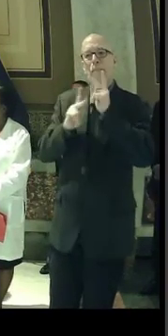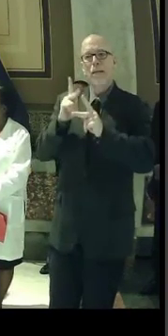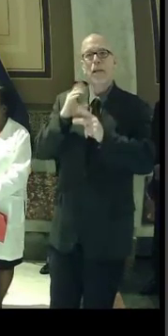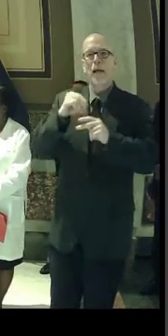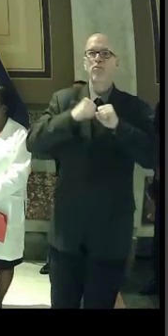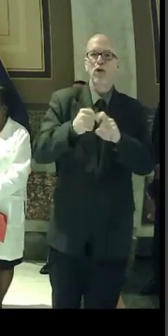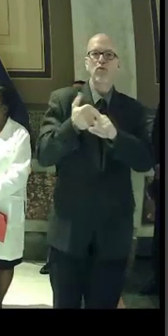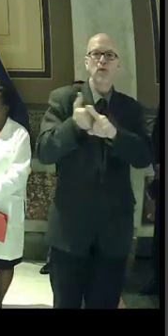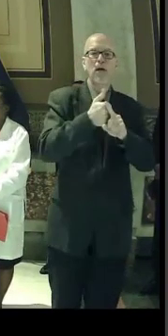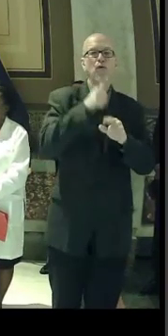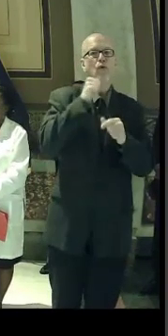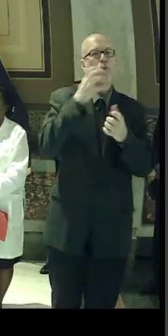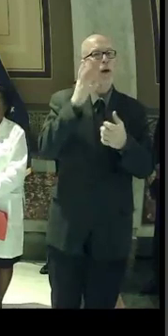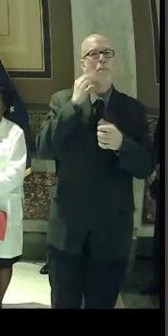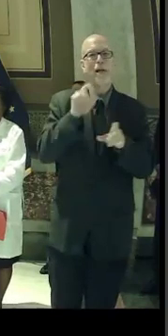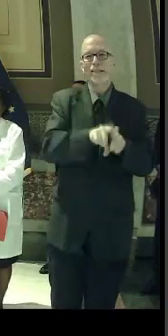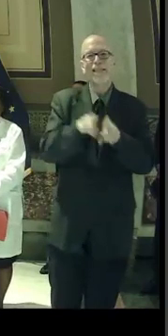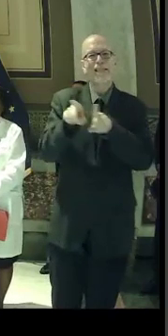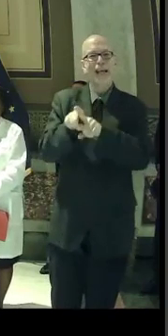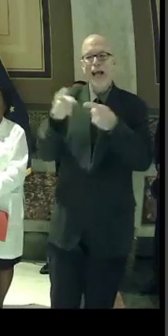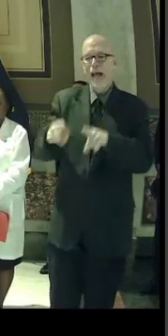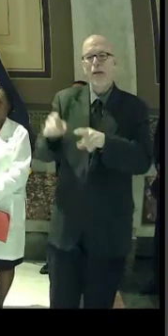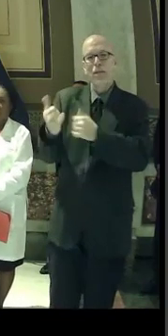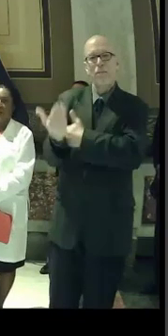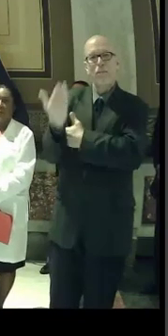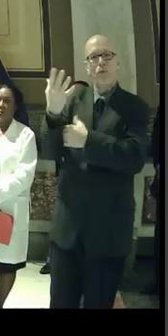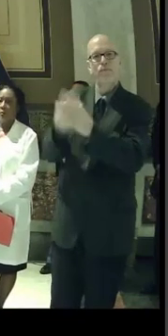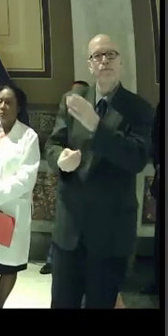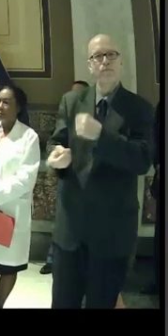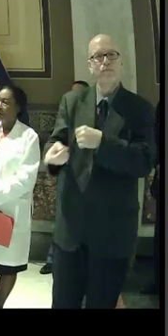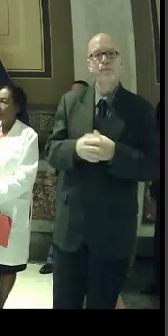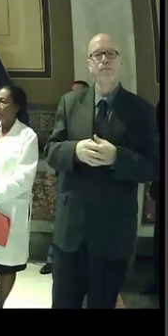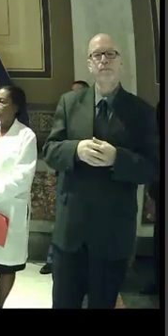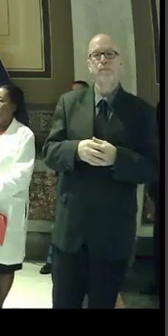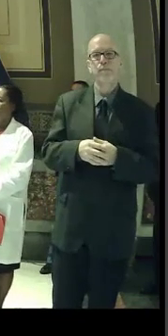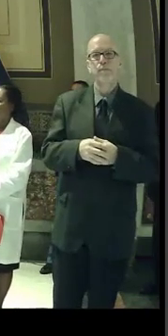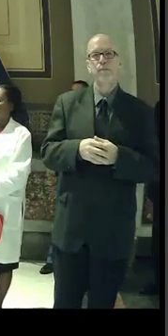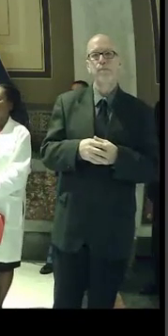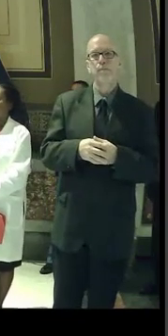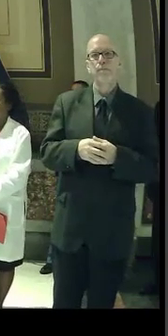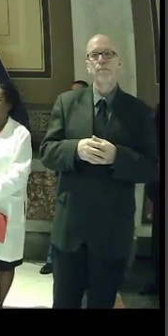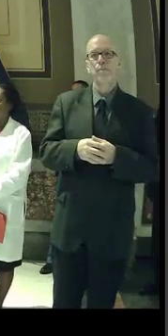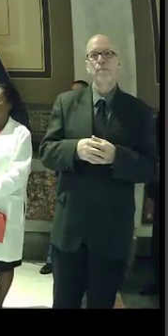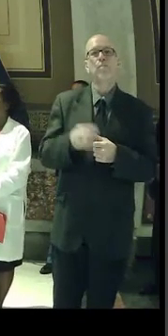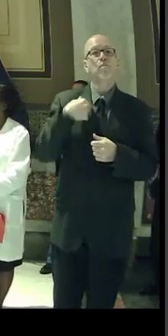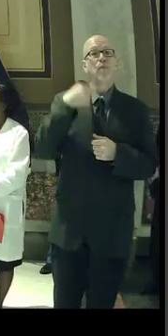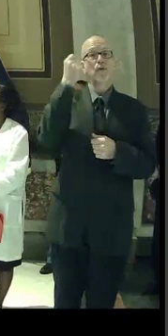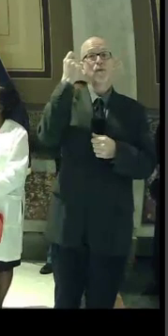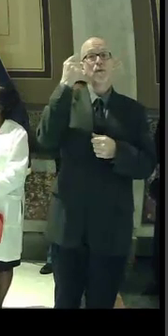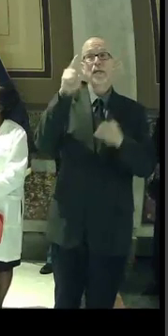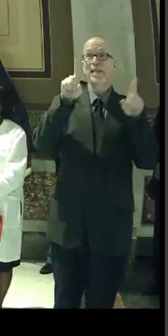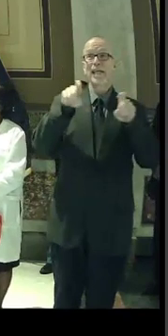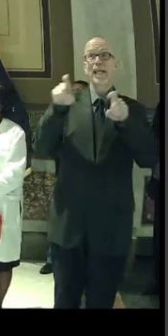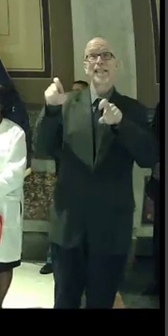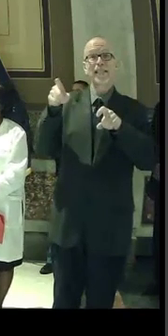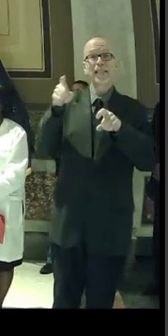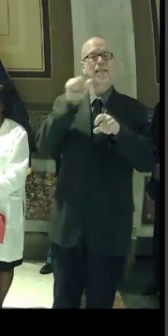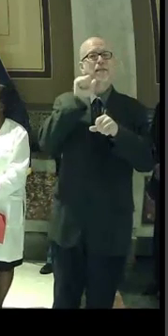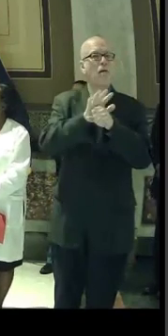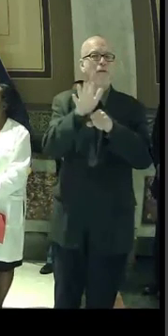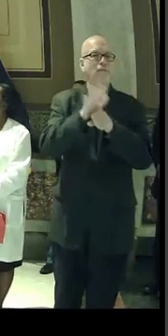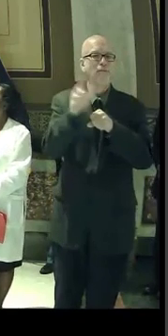from experiencing the same type of loss. We understand that access to testing is a big